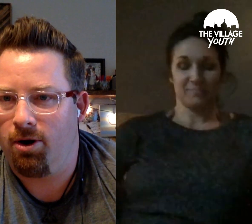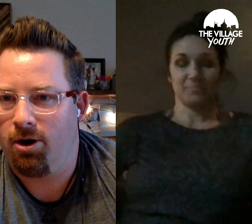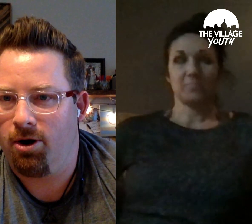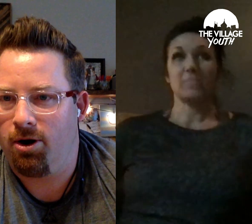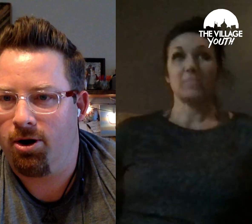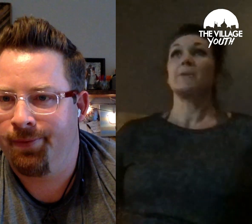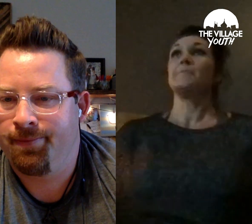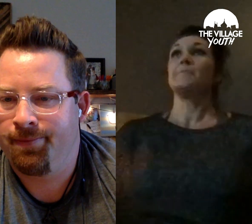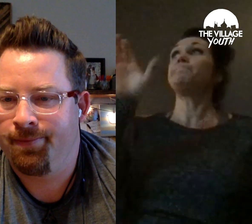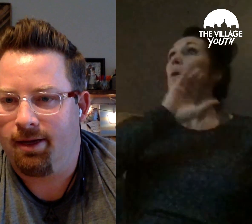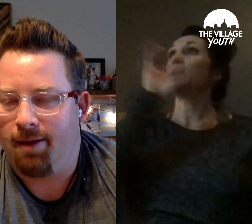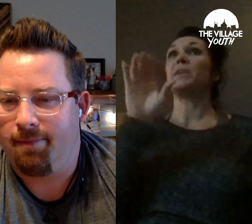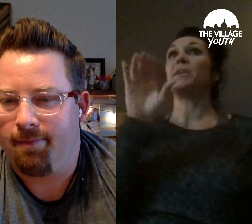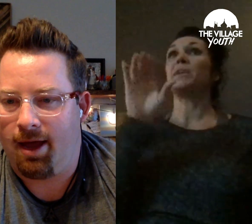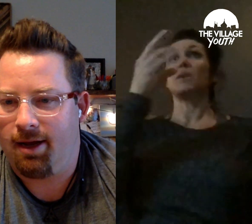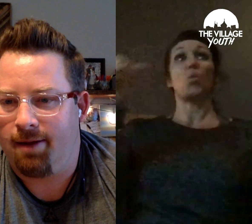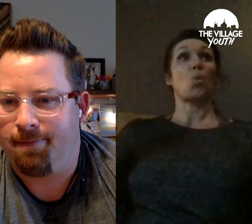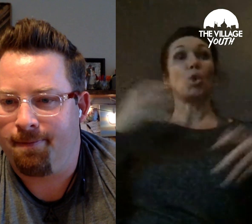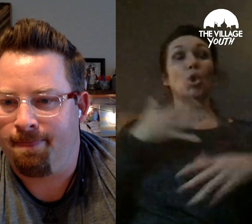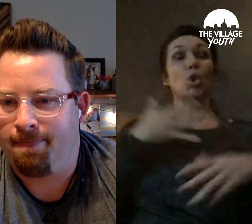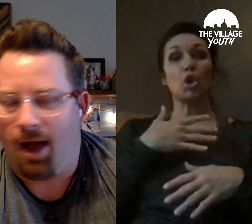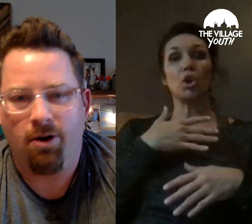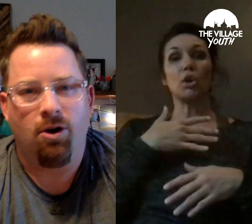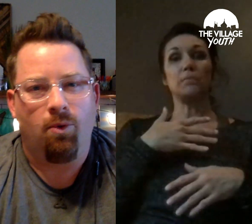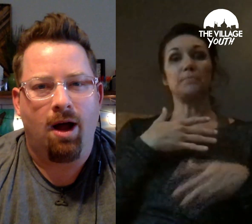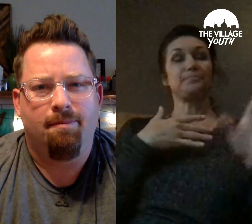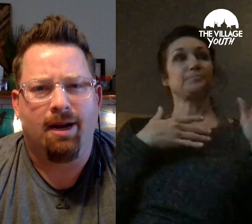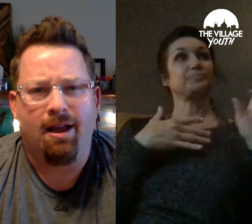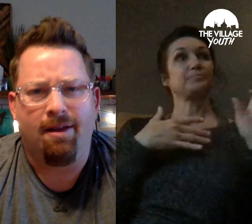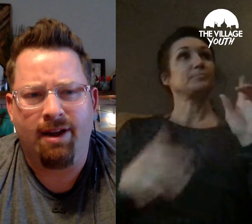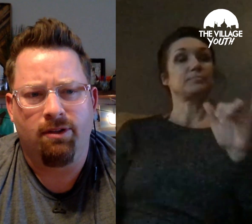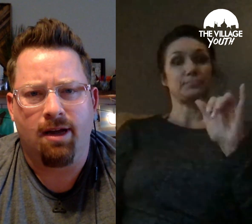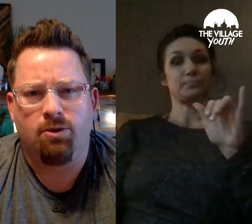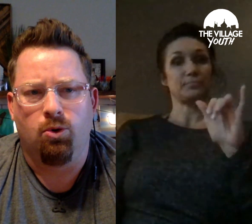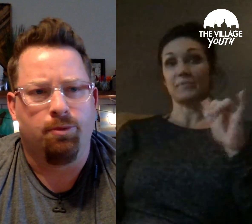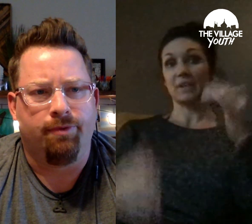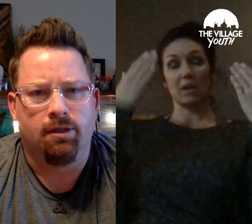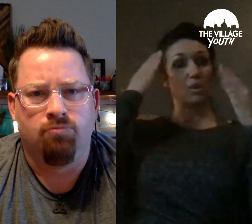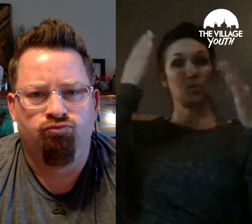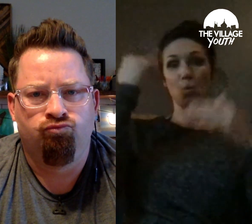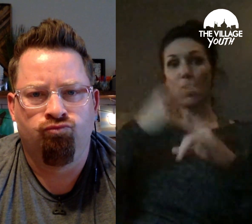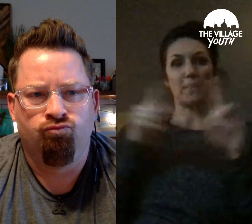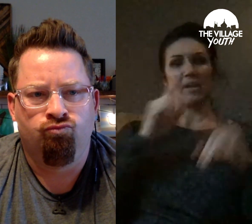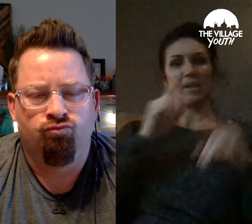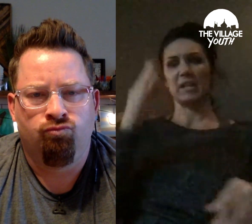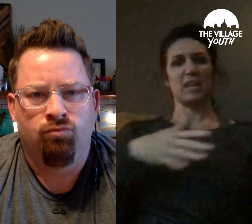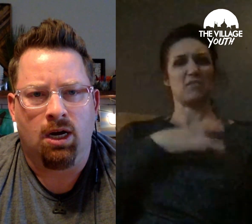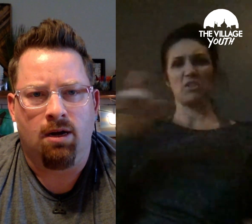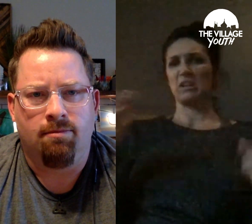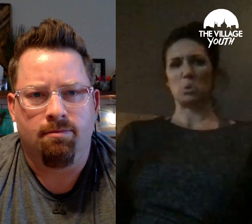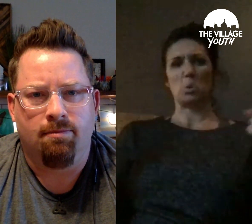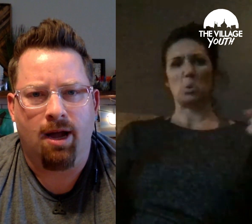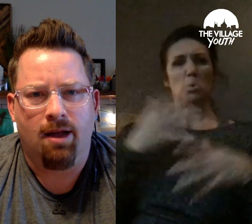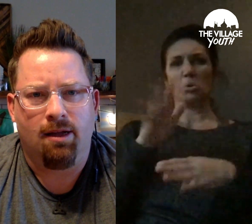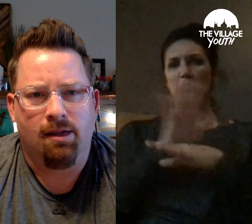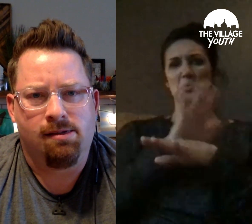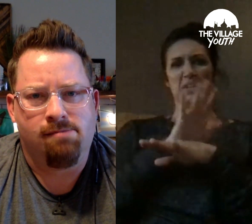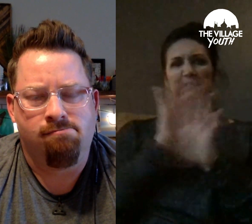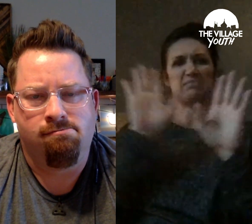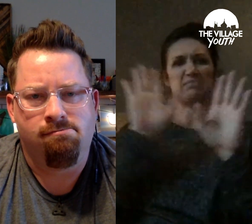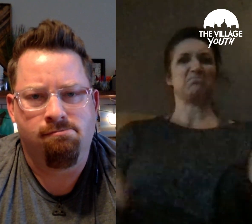Comedy, horror. Yeah, that. I don't know why, but I have never liked horror movies.